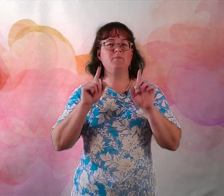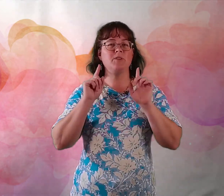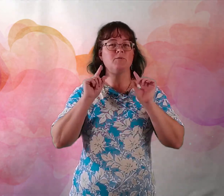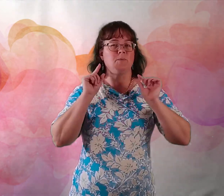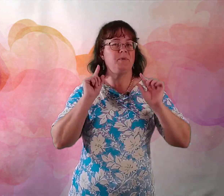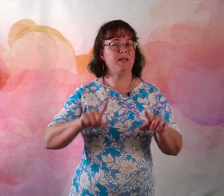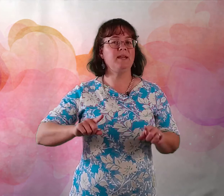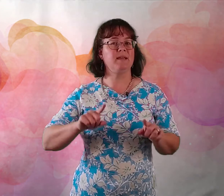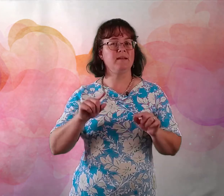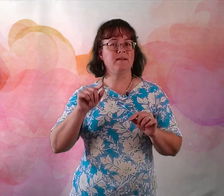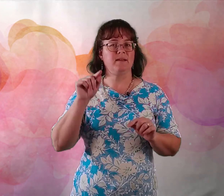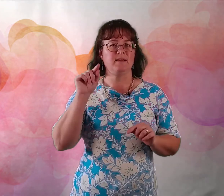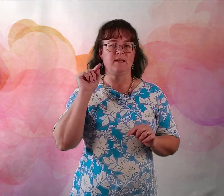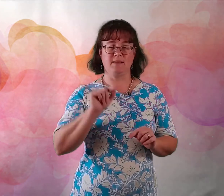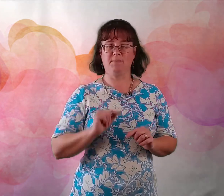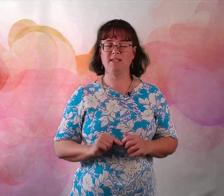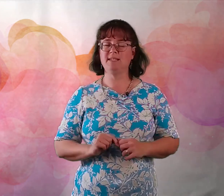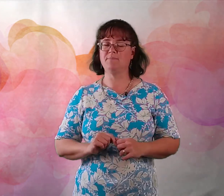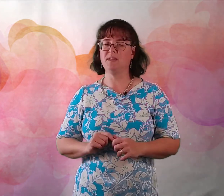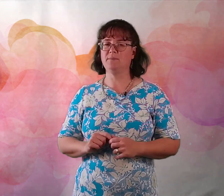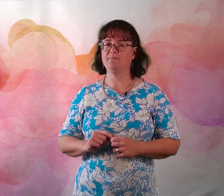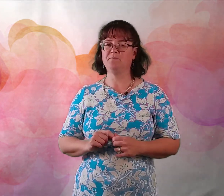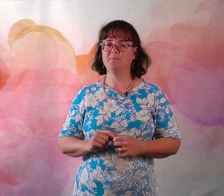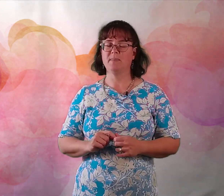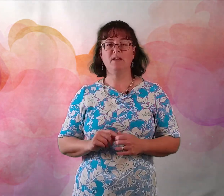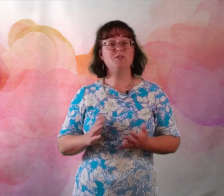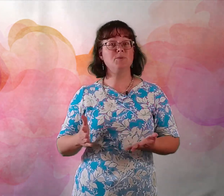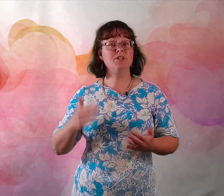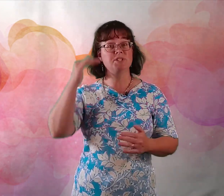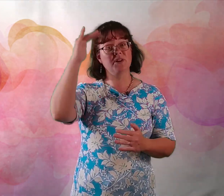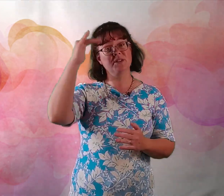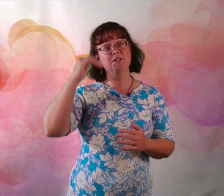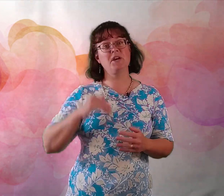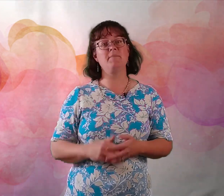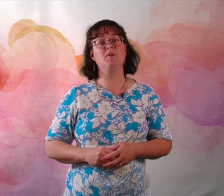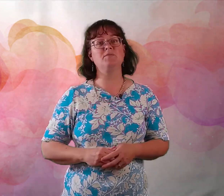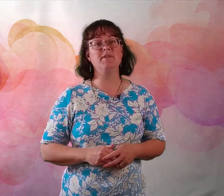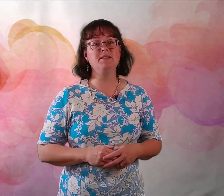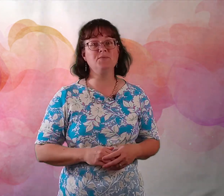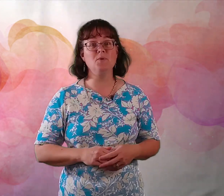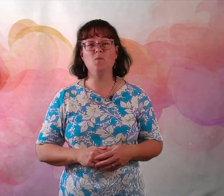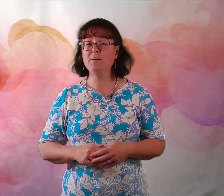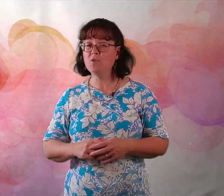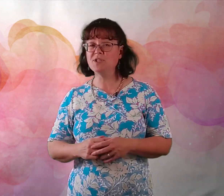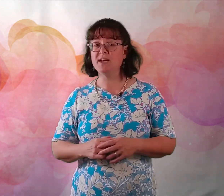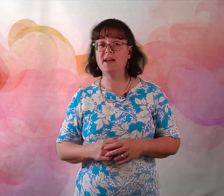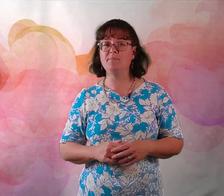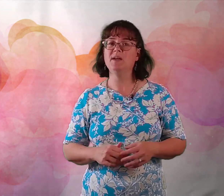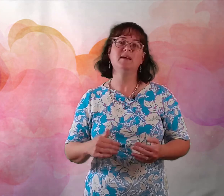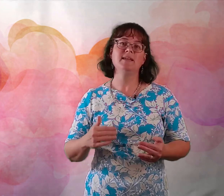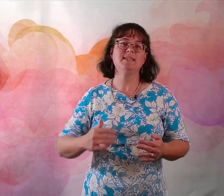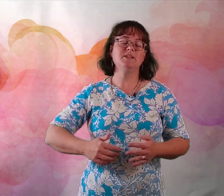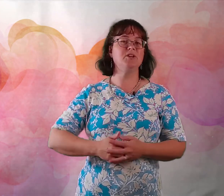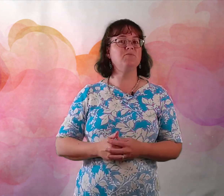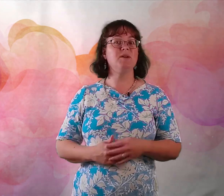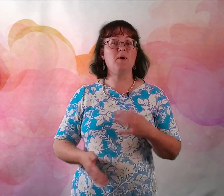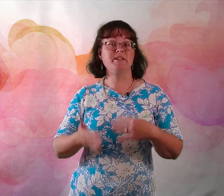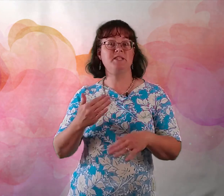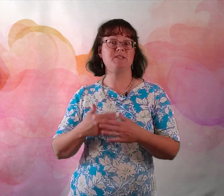when they're repeating, they mean something. So we're going to start at the top, go right through one more time, then you can rewatch this